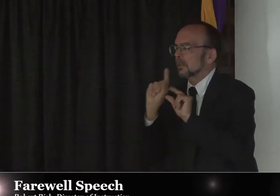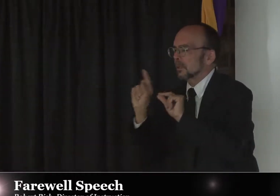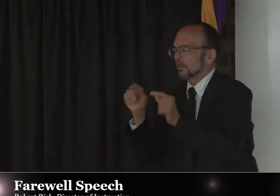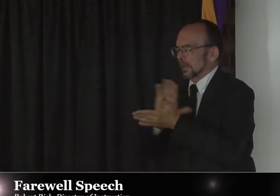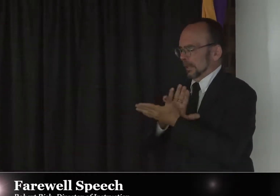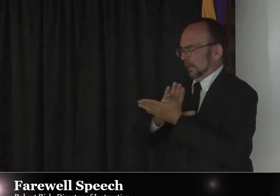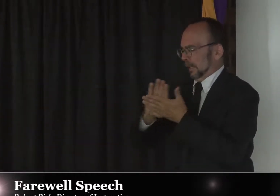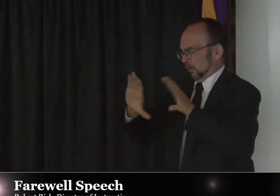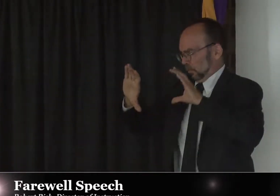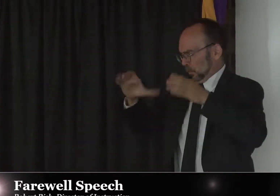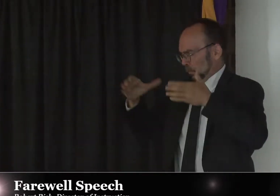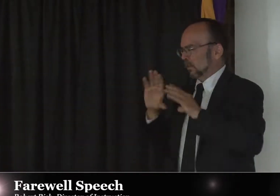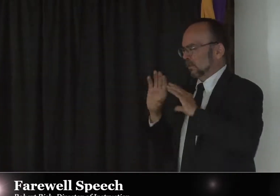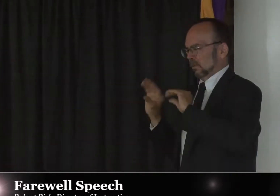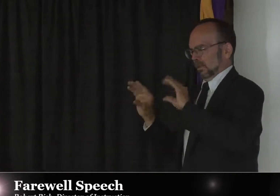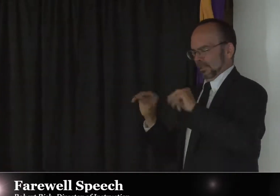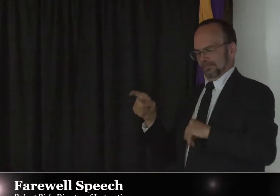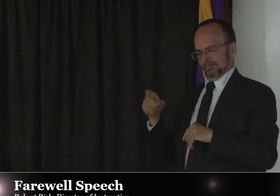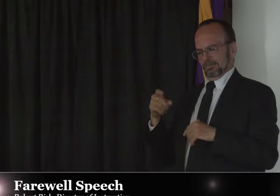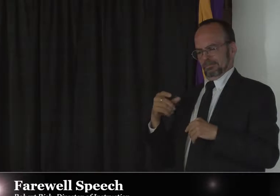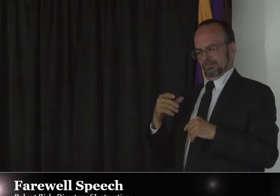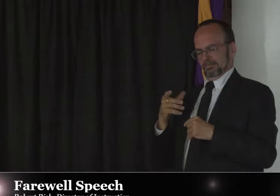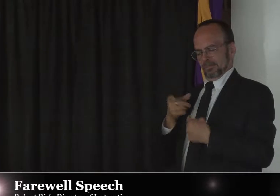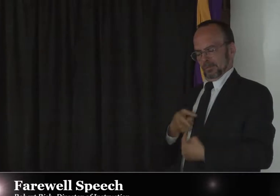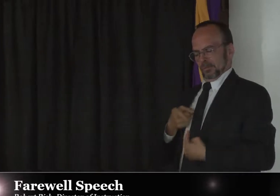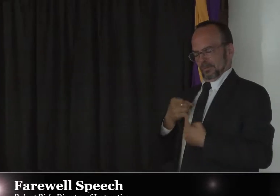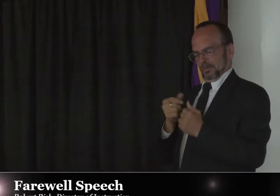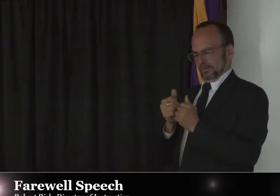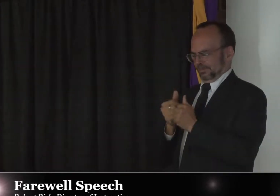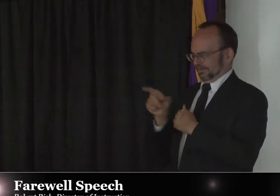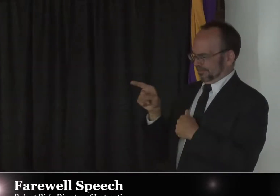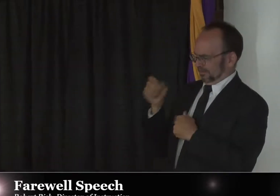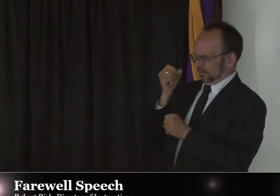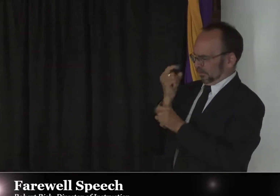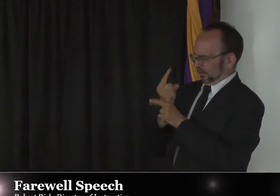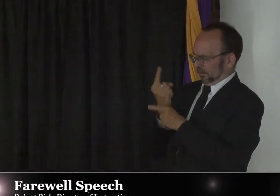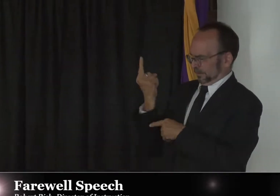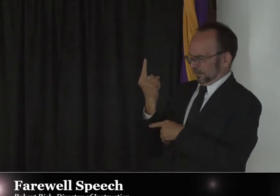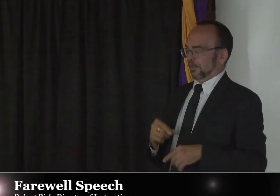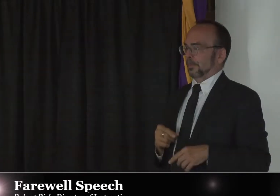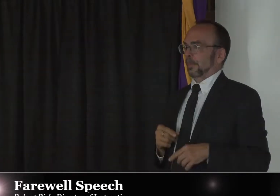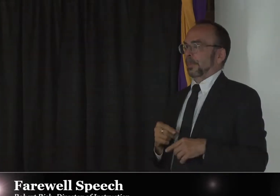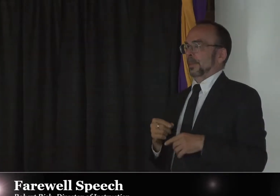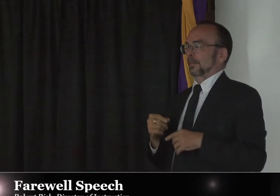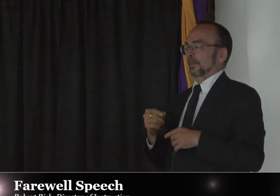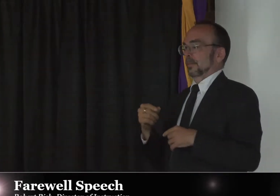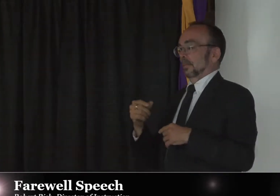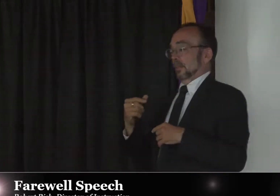And it wasn't gossip, it was a nice group. But the people would talk about him saying, yeah, he's got family